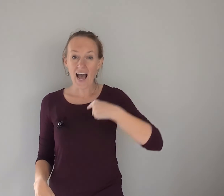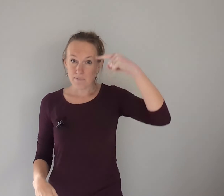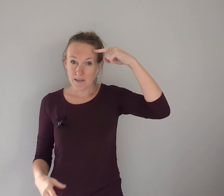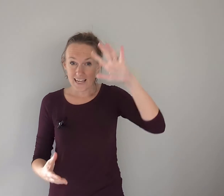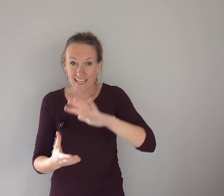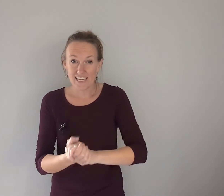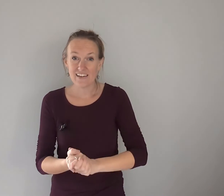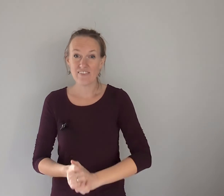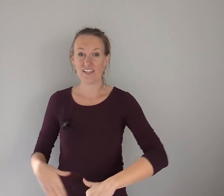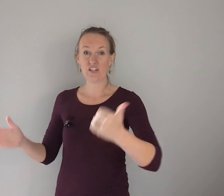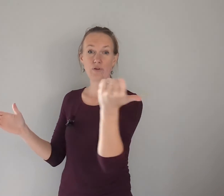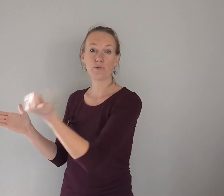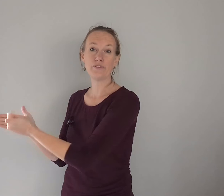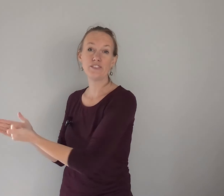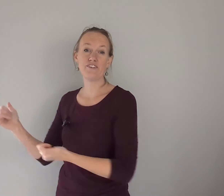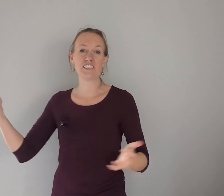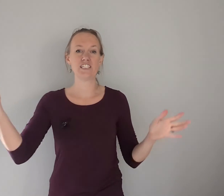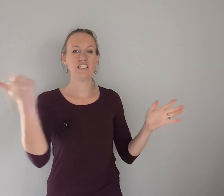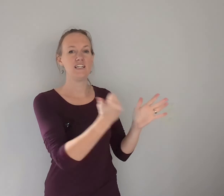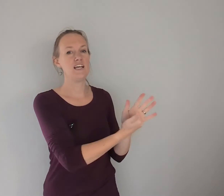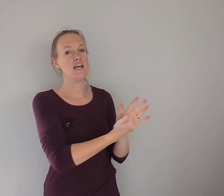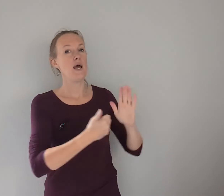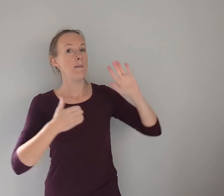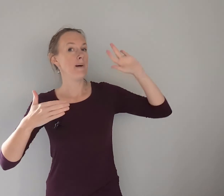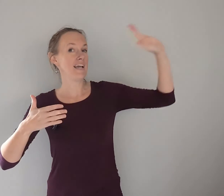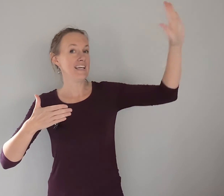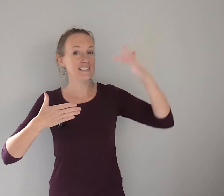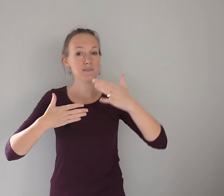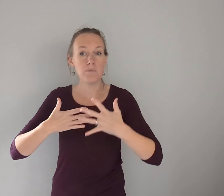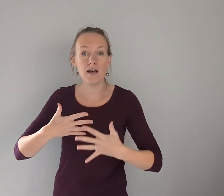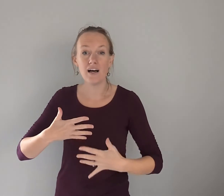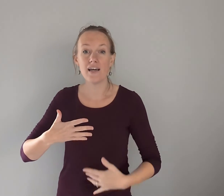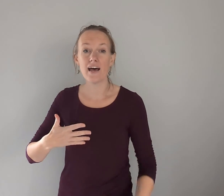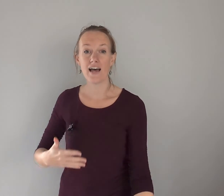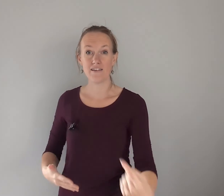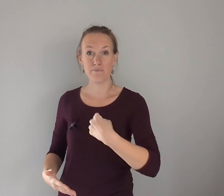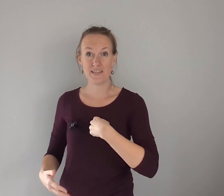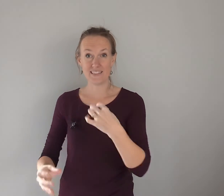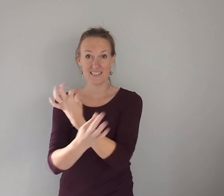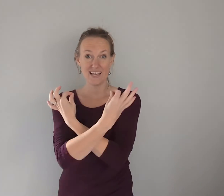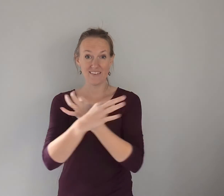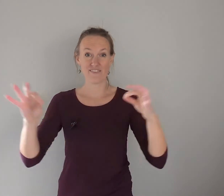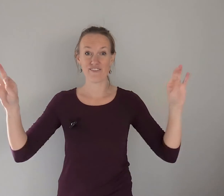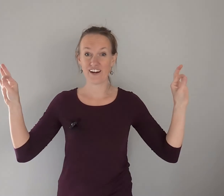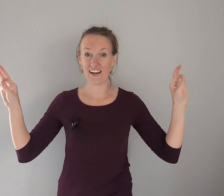I believe in the crucifixion. By his blood, I have been set